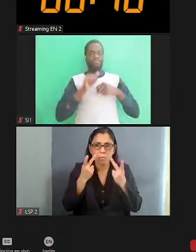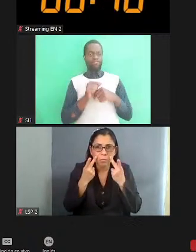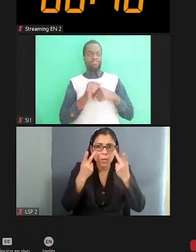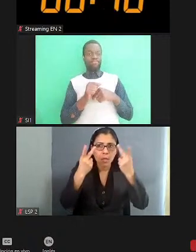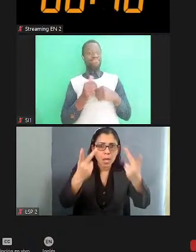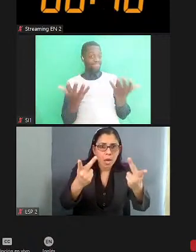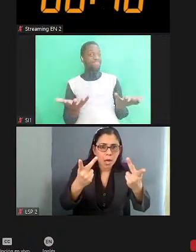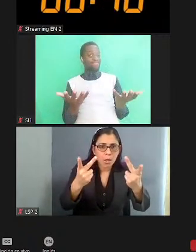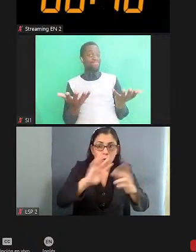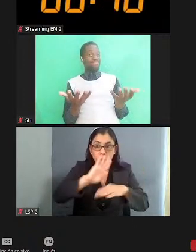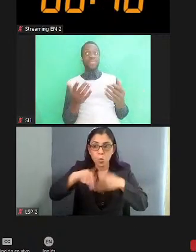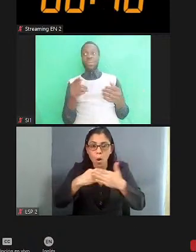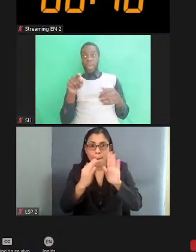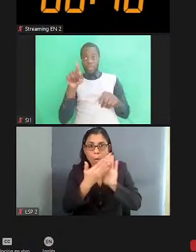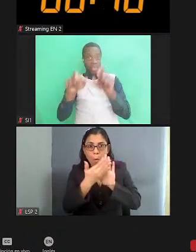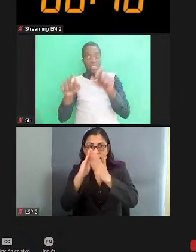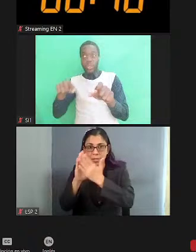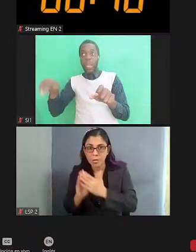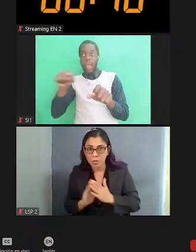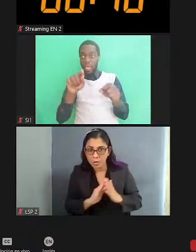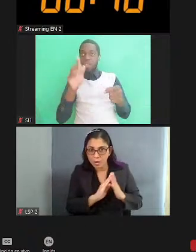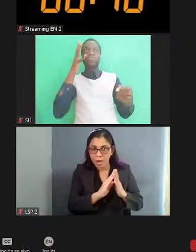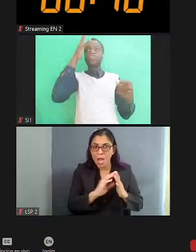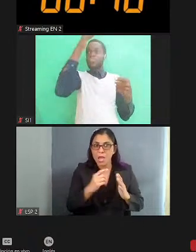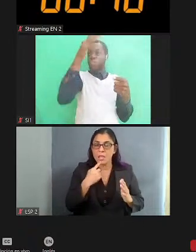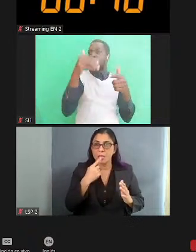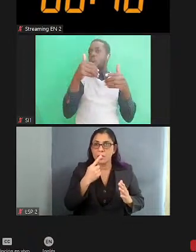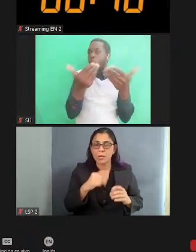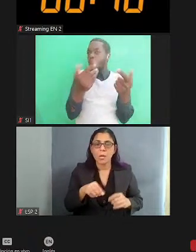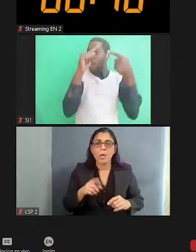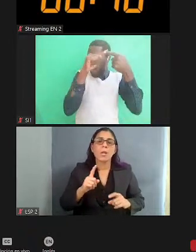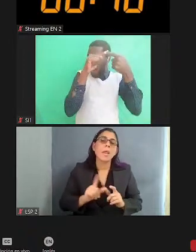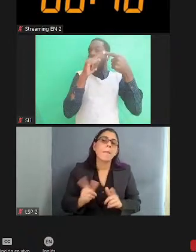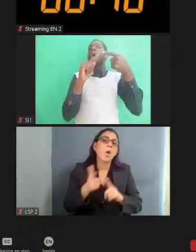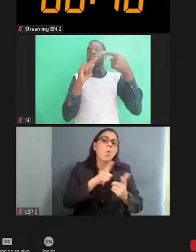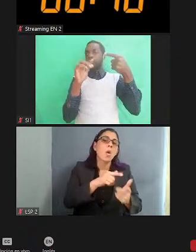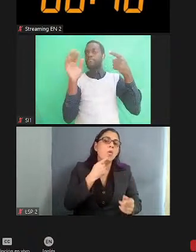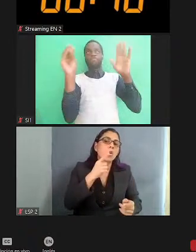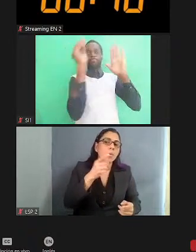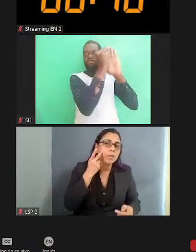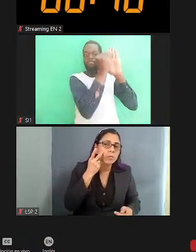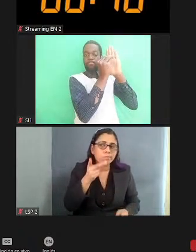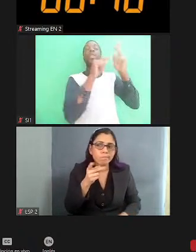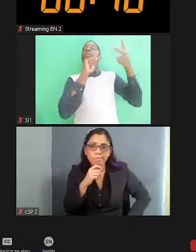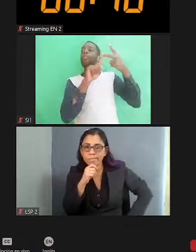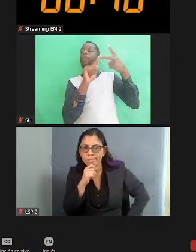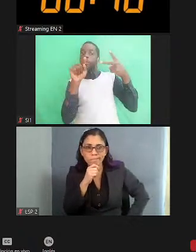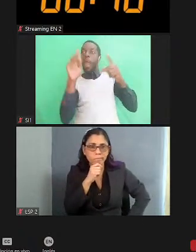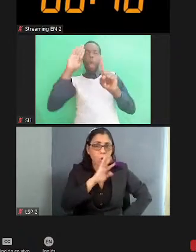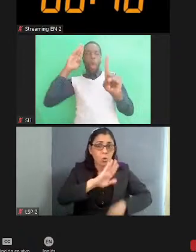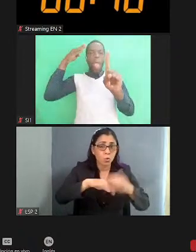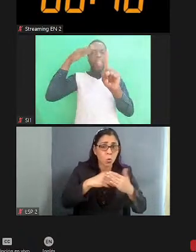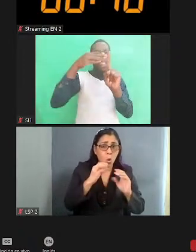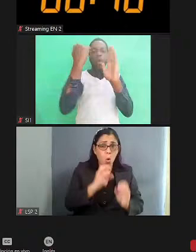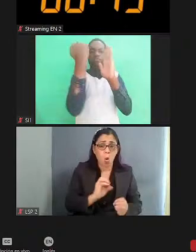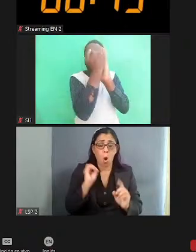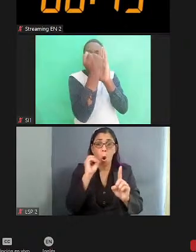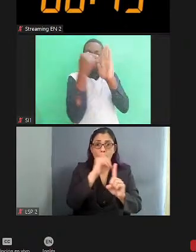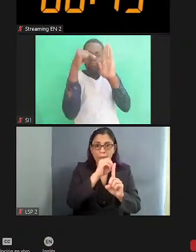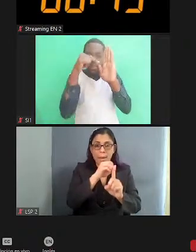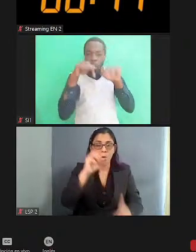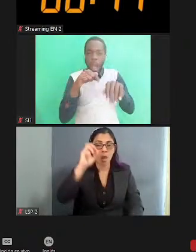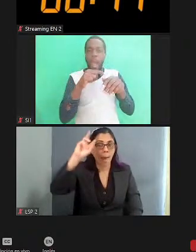what the population wanted to look at and then we define priority objectives of the policies